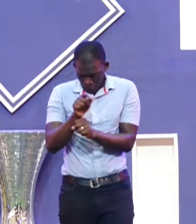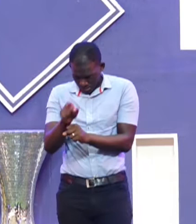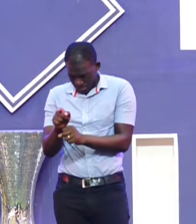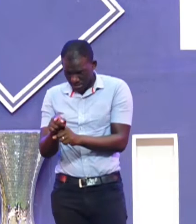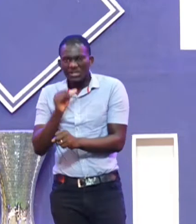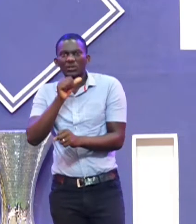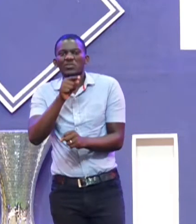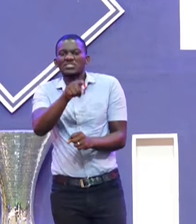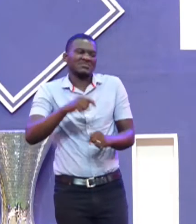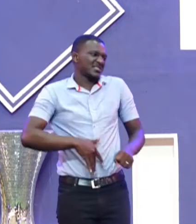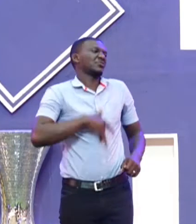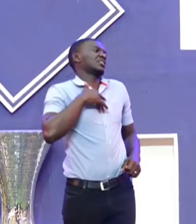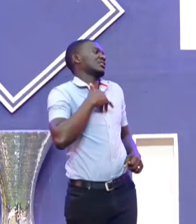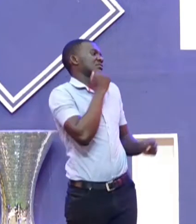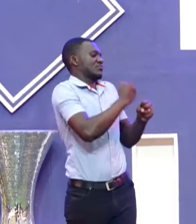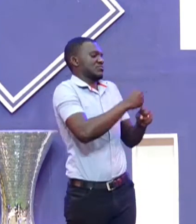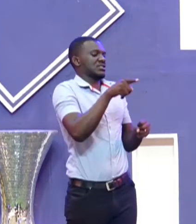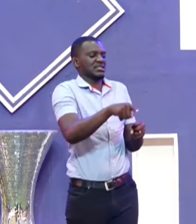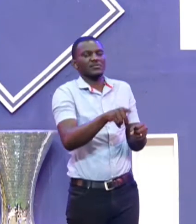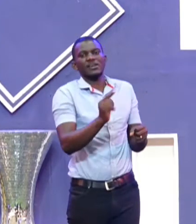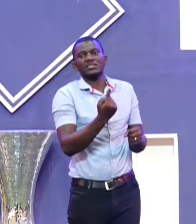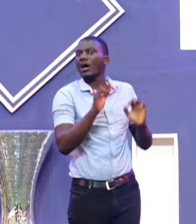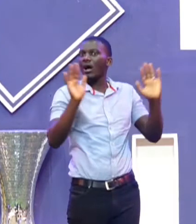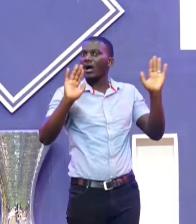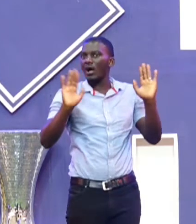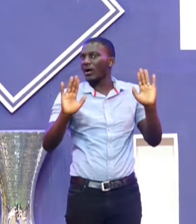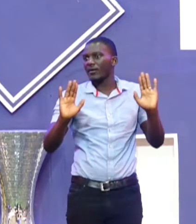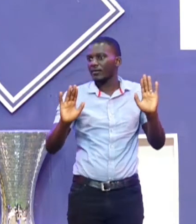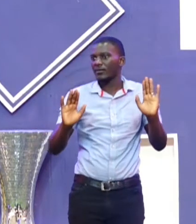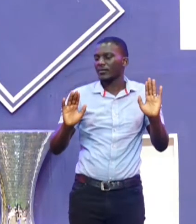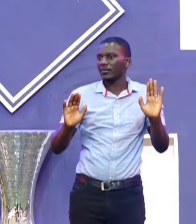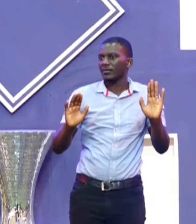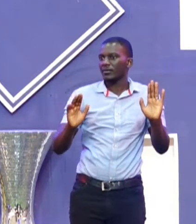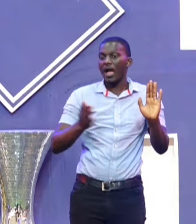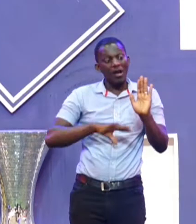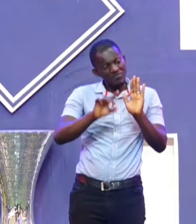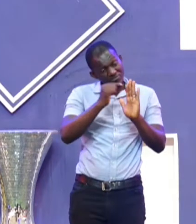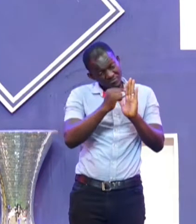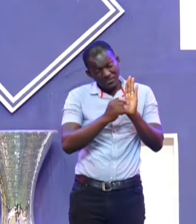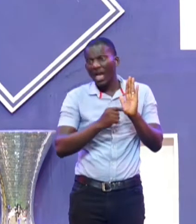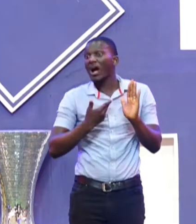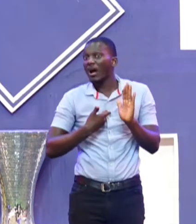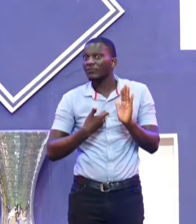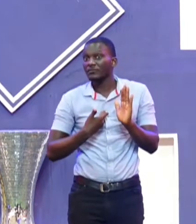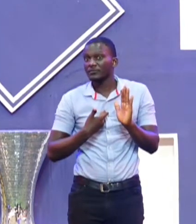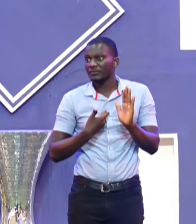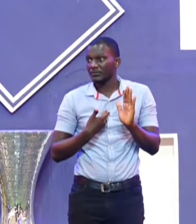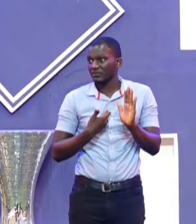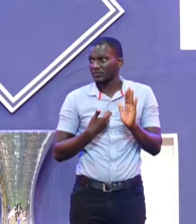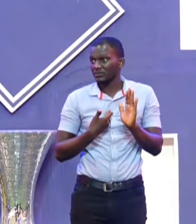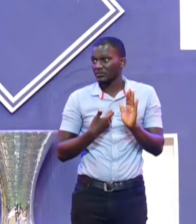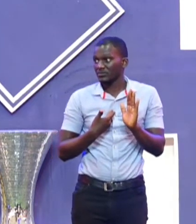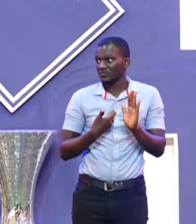singa nze wenjagala nkole. Meaning that these things have instructions and guidelines that do this after you do this before you do